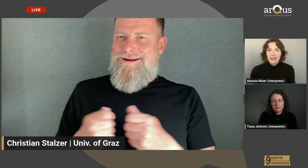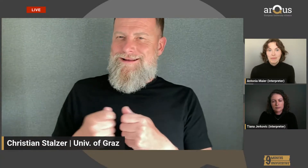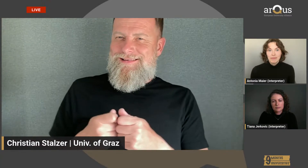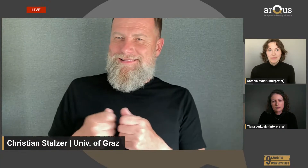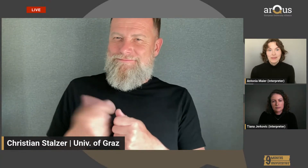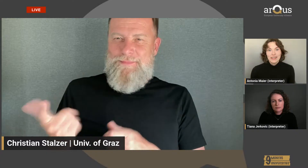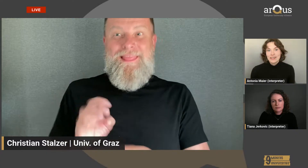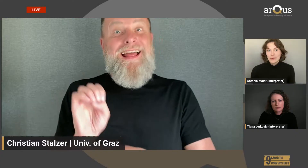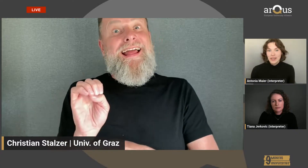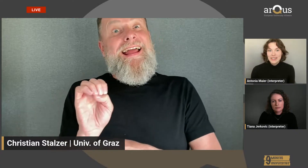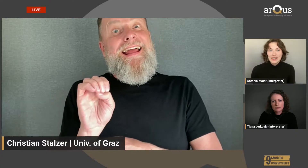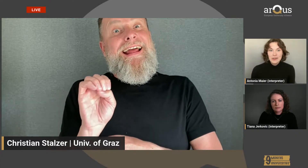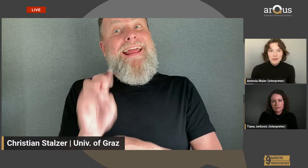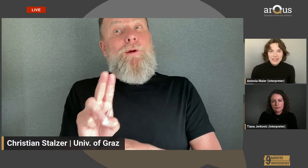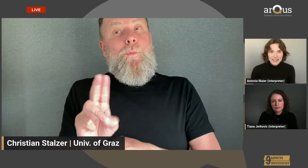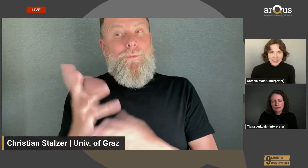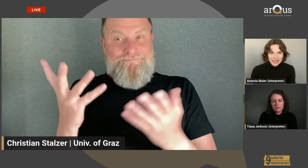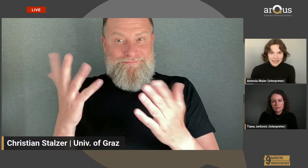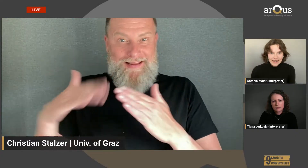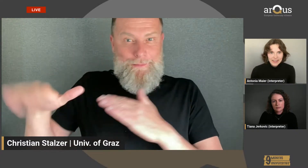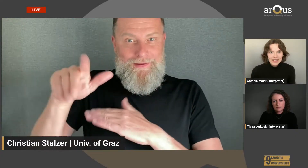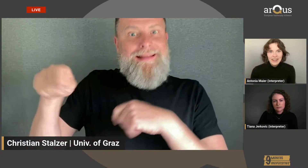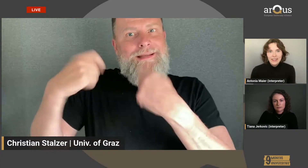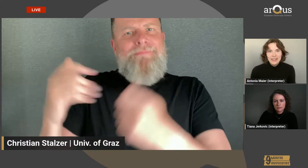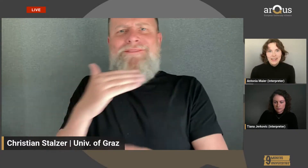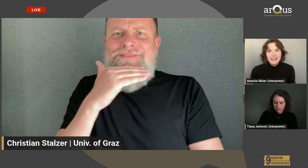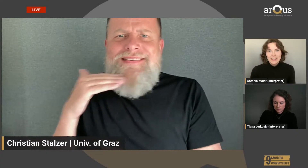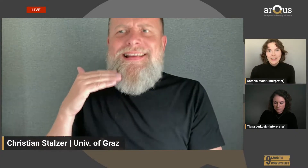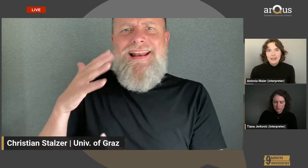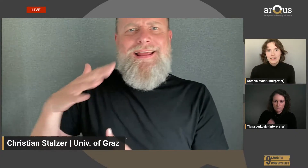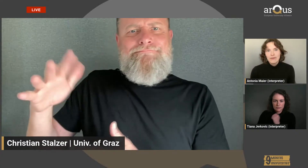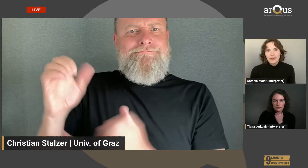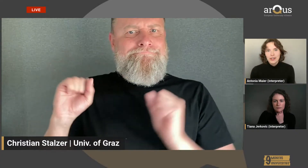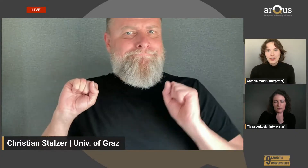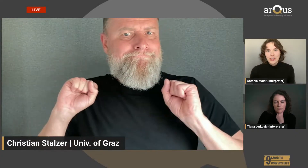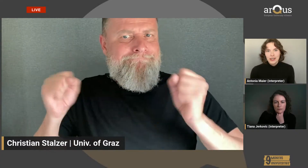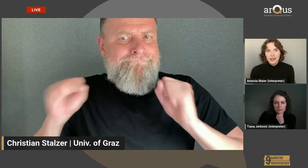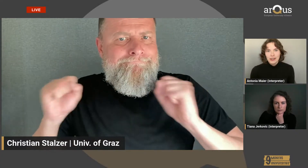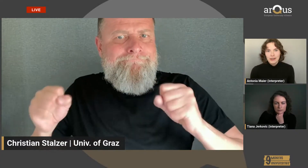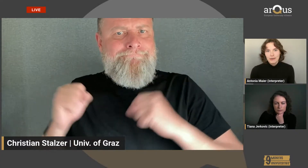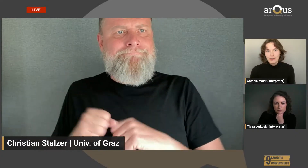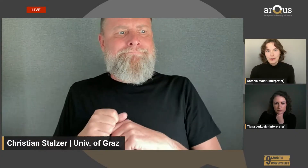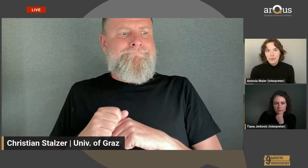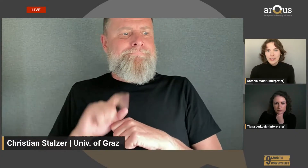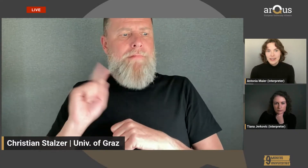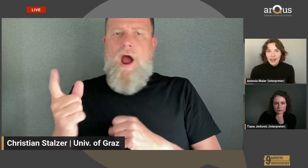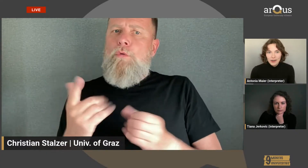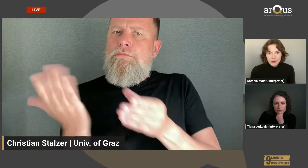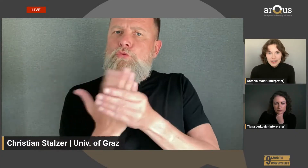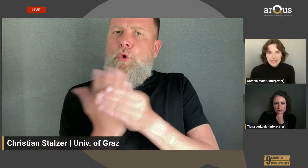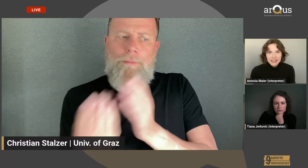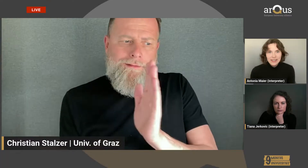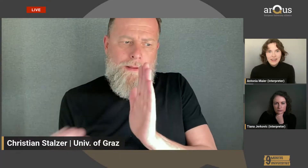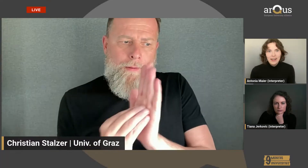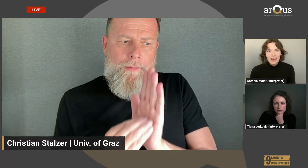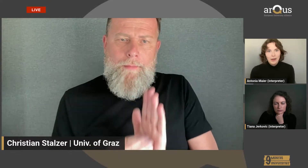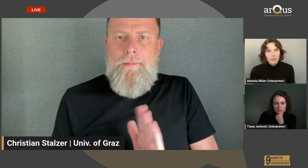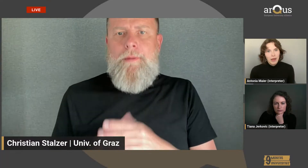And it's quite interesting that different European